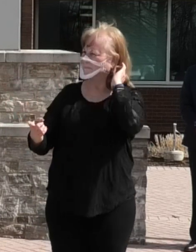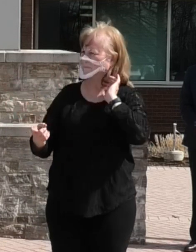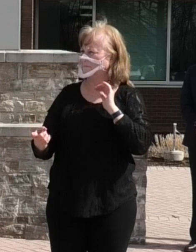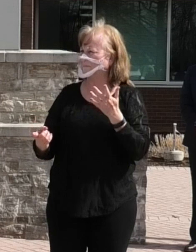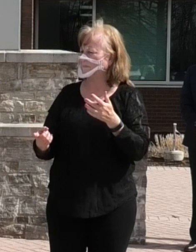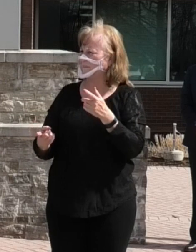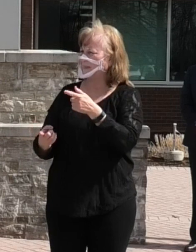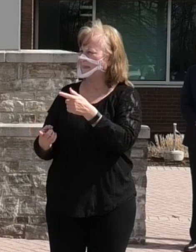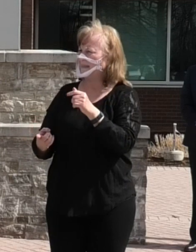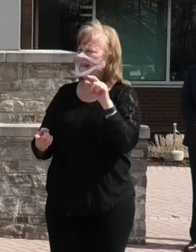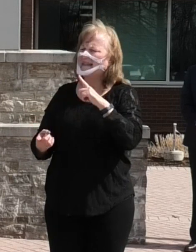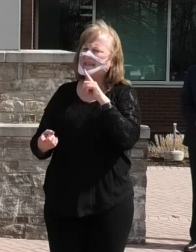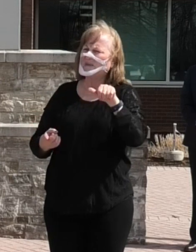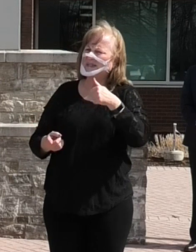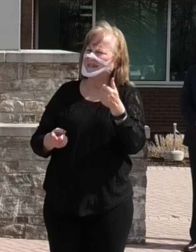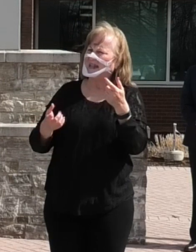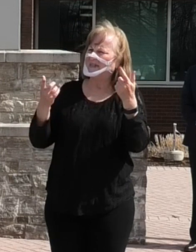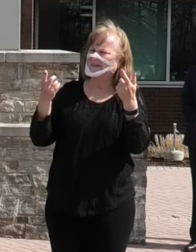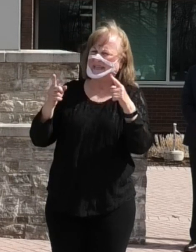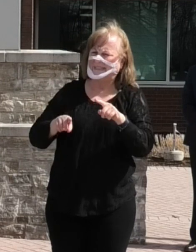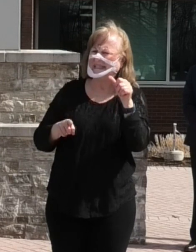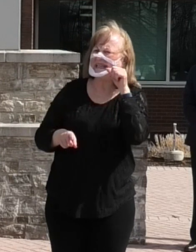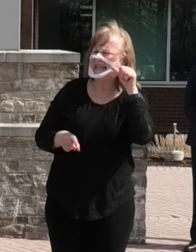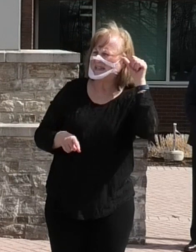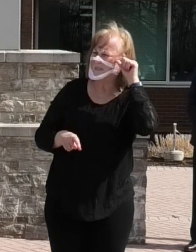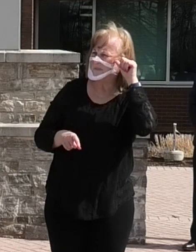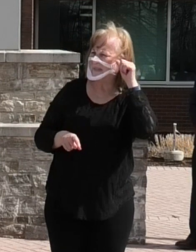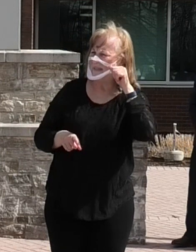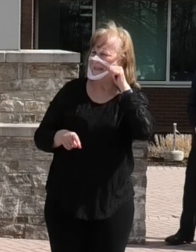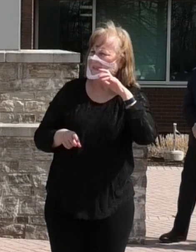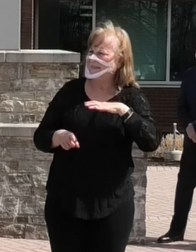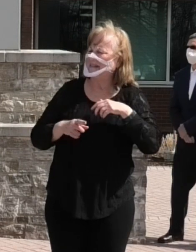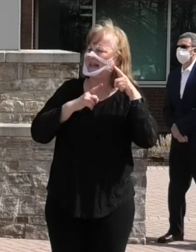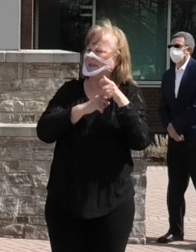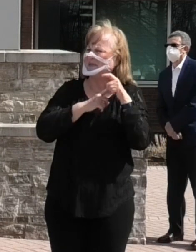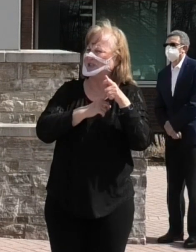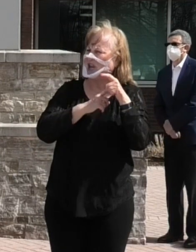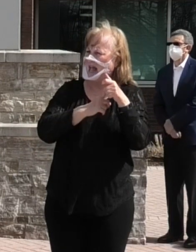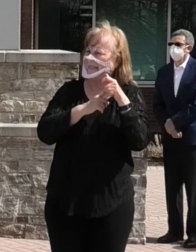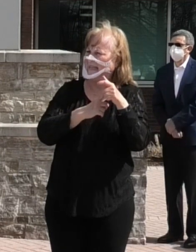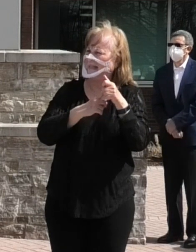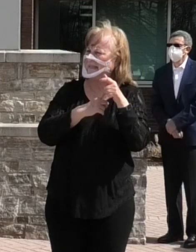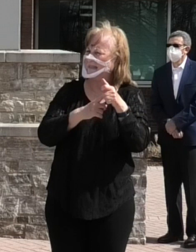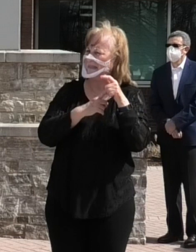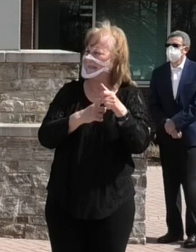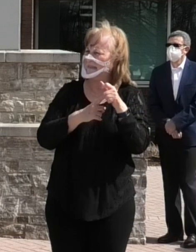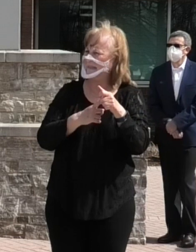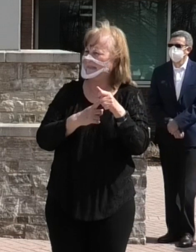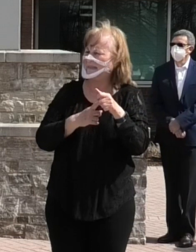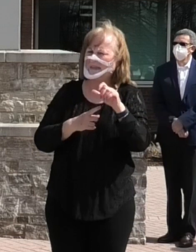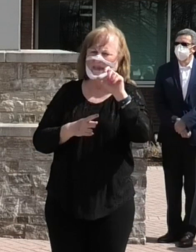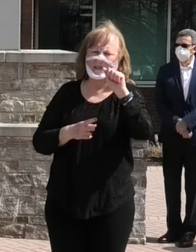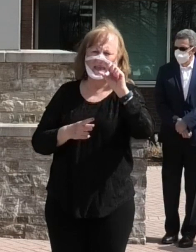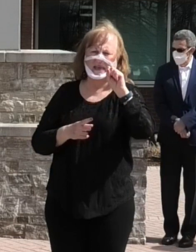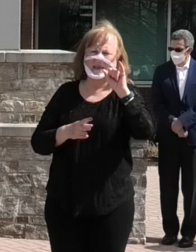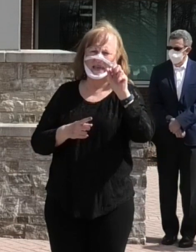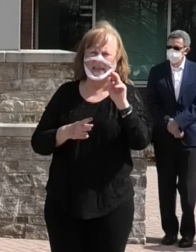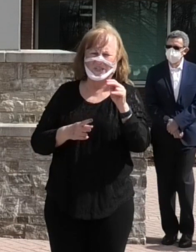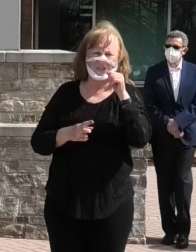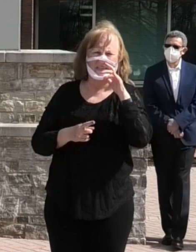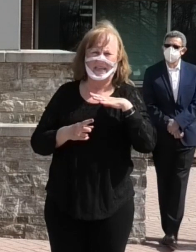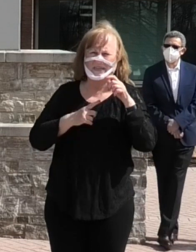Mr. Ball, there was another incident yesterday where a lady was jogging of Asian descent,